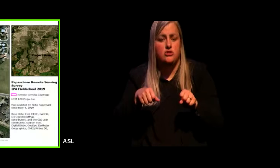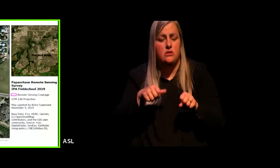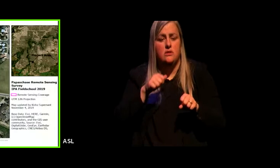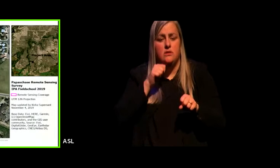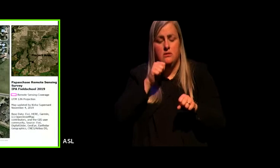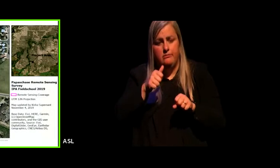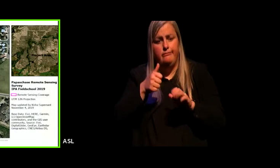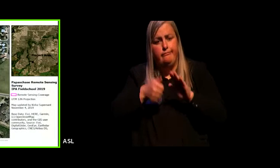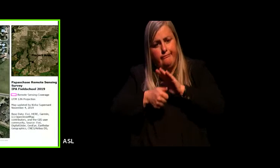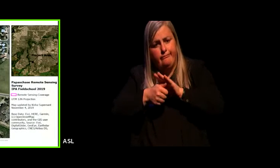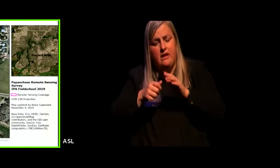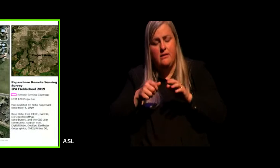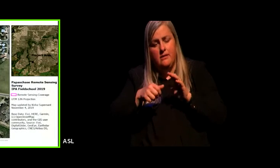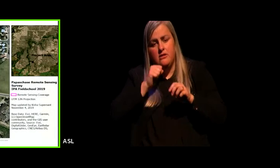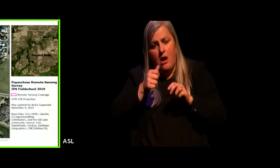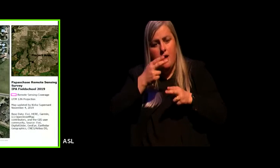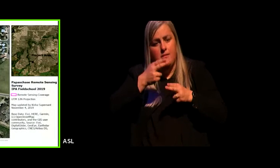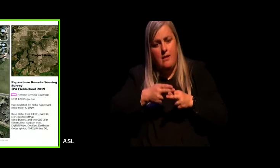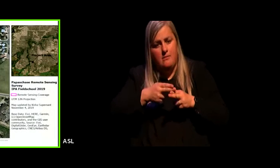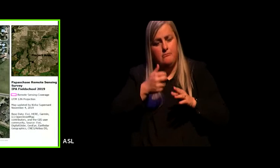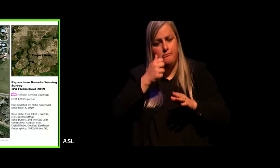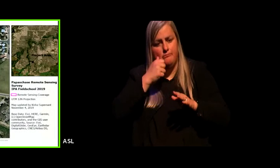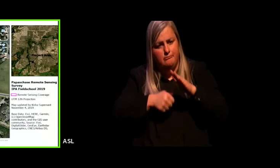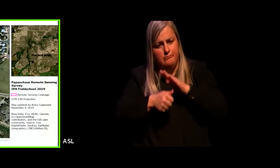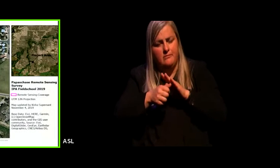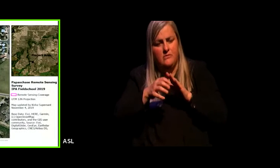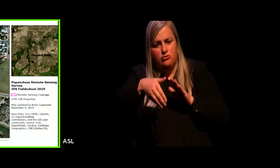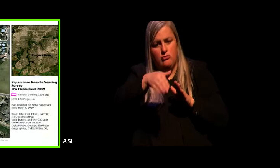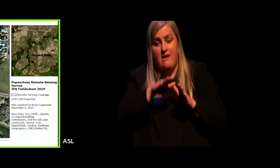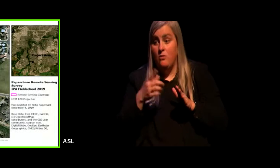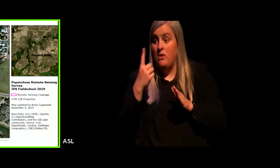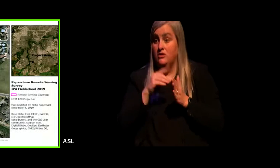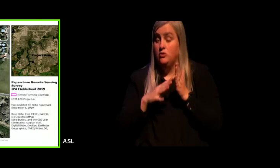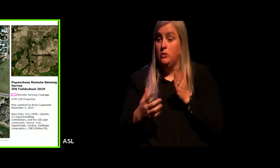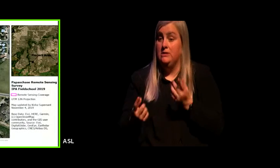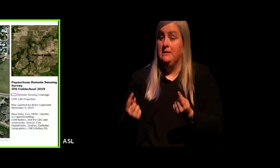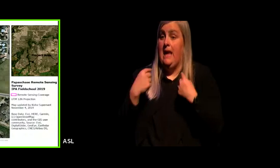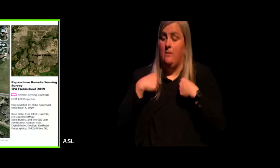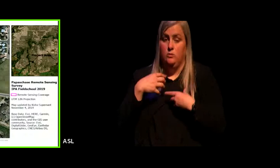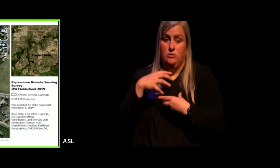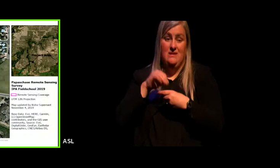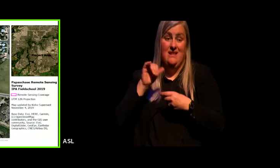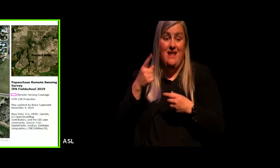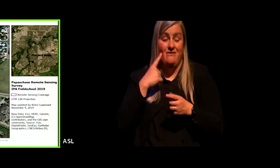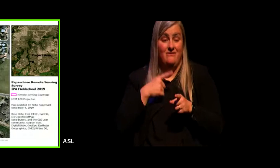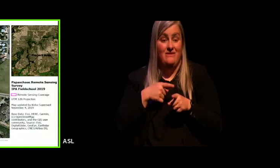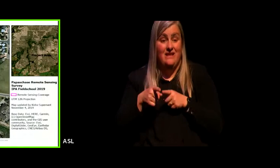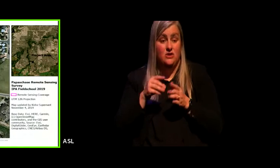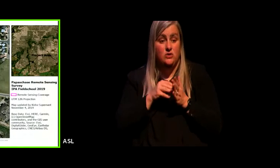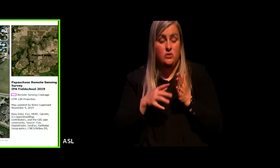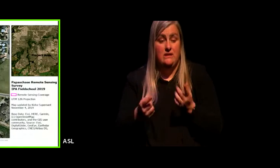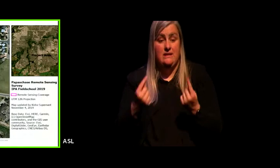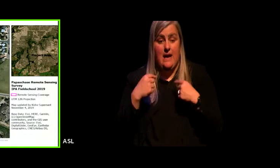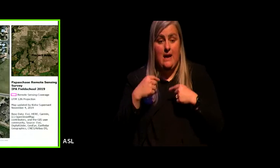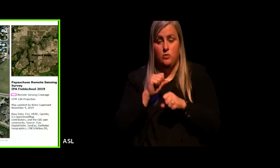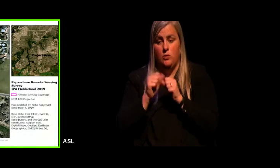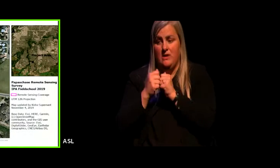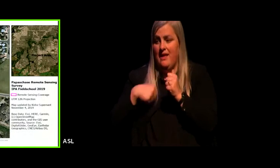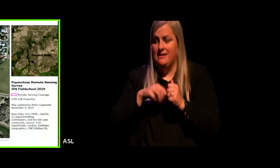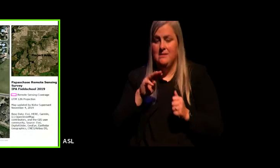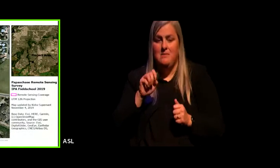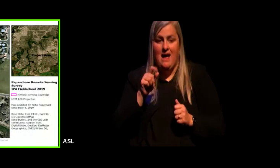we brought out the field school students to participate in that. And actually one of the field school students from that year is working for us at IPIA, Madeline